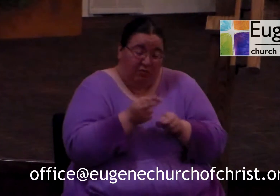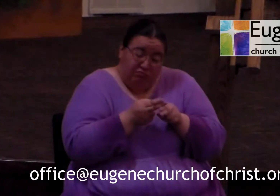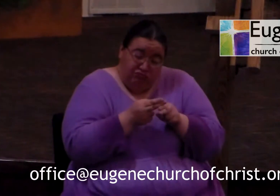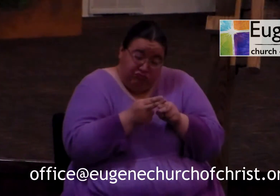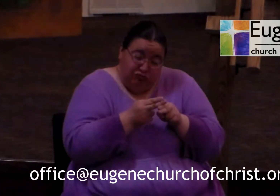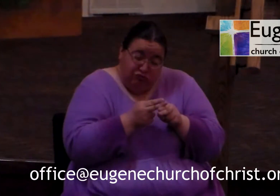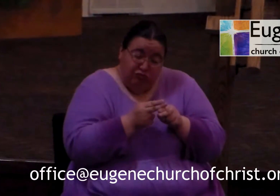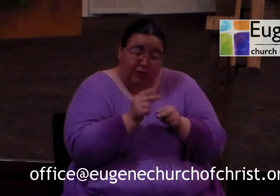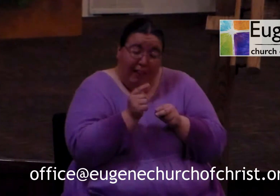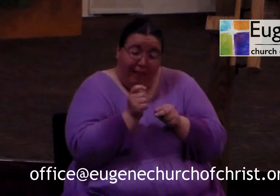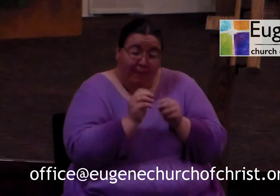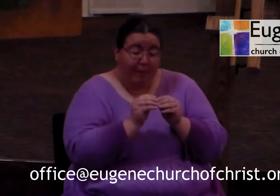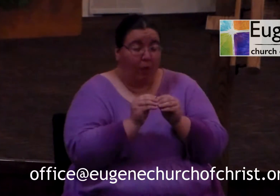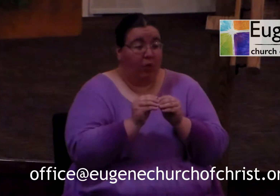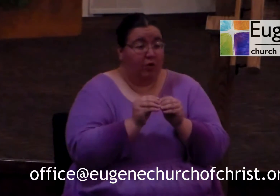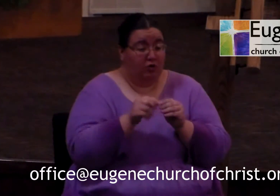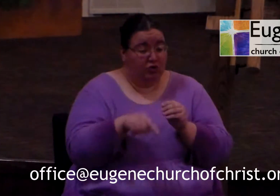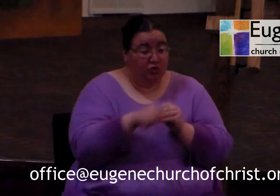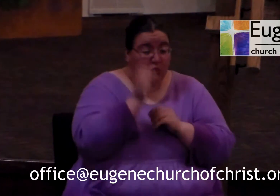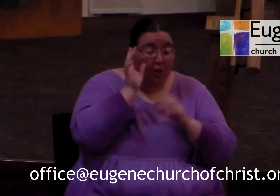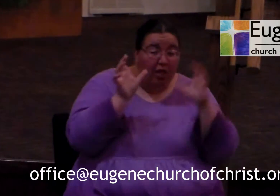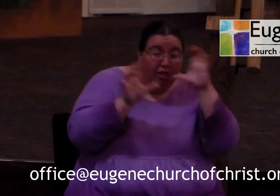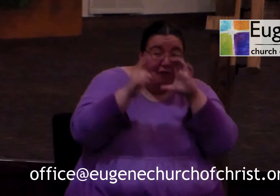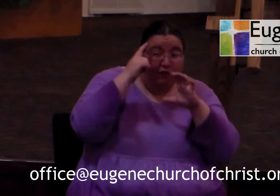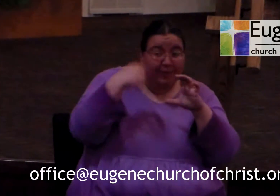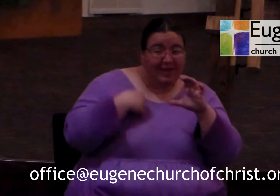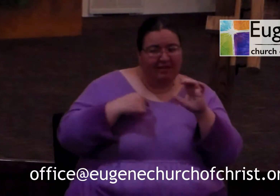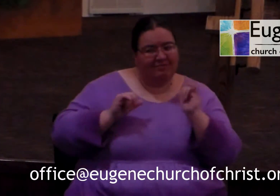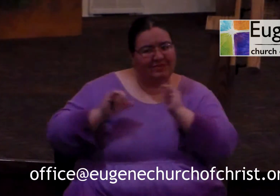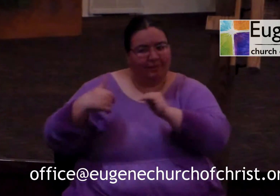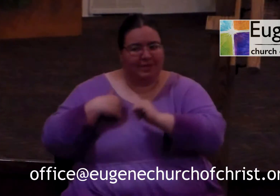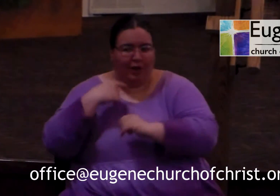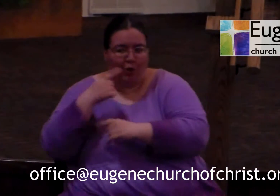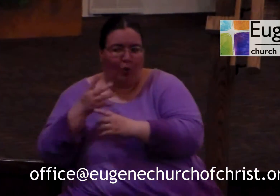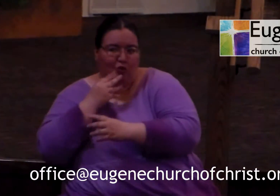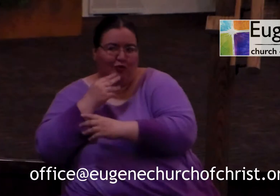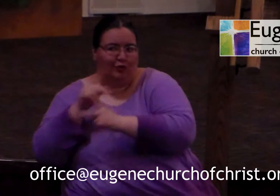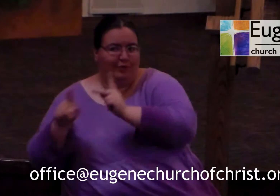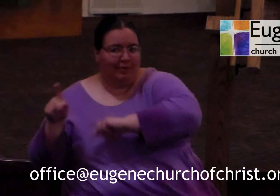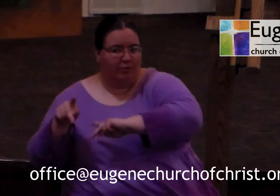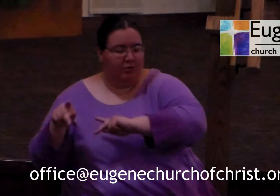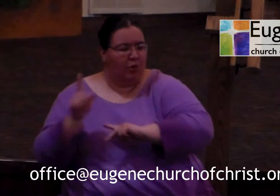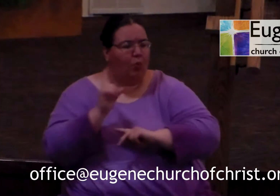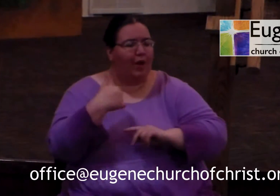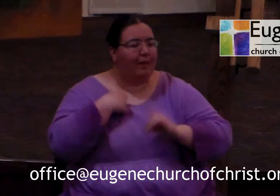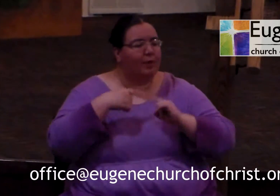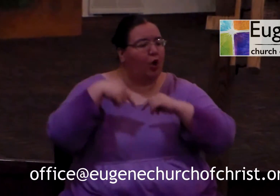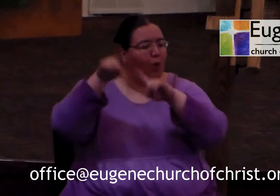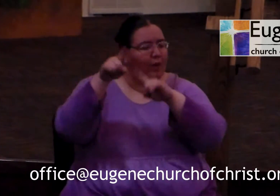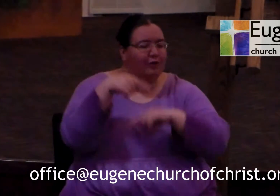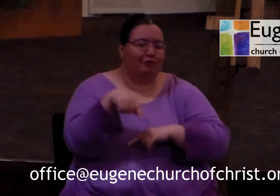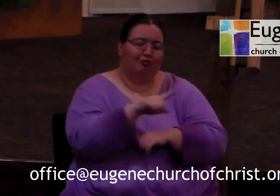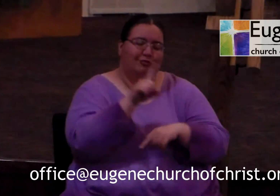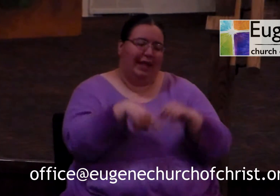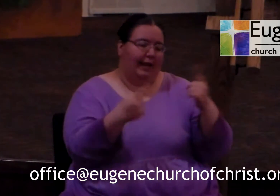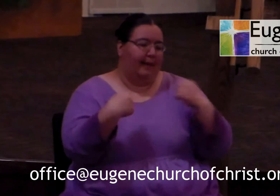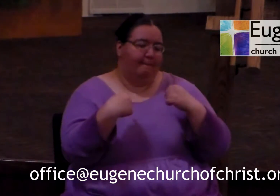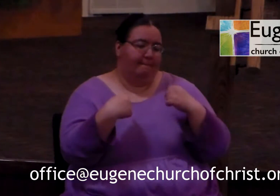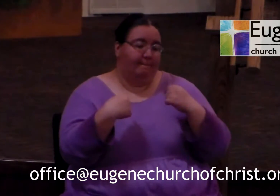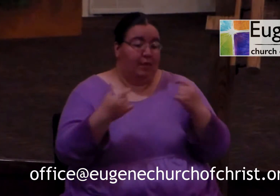me, just as I told the Jews, and I tell you now, where I'm going you cannot come. A new command I give you, love one another. As I